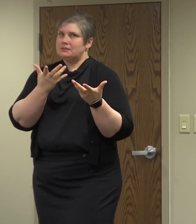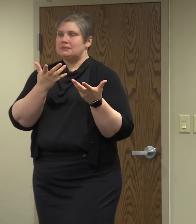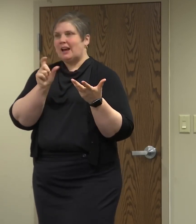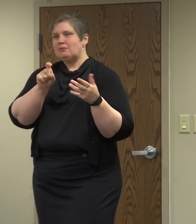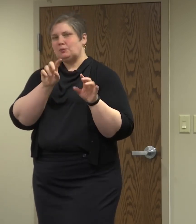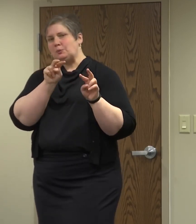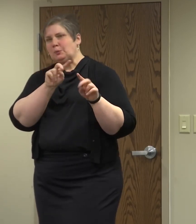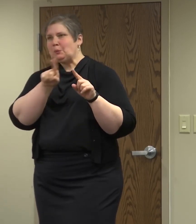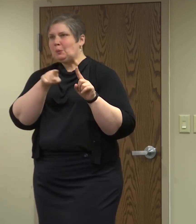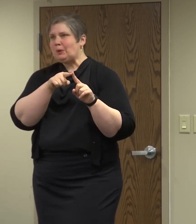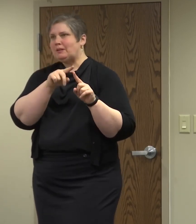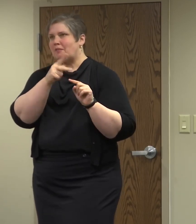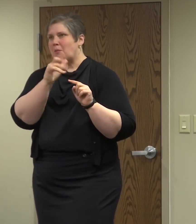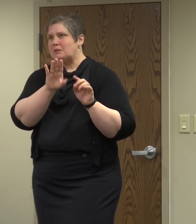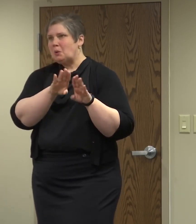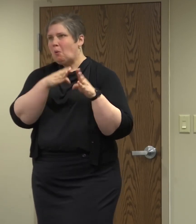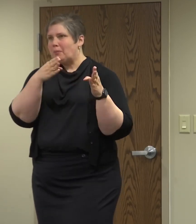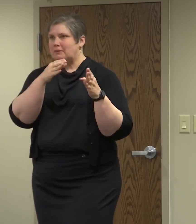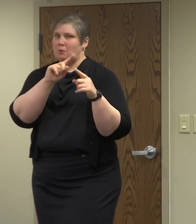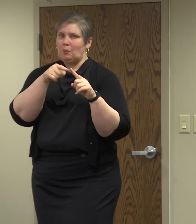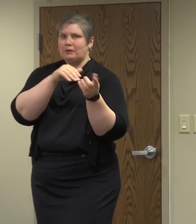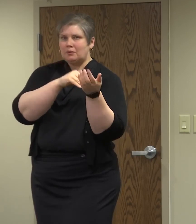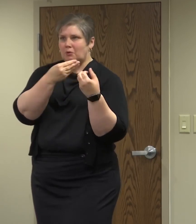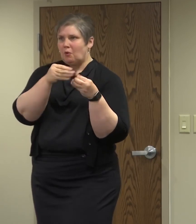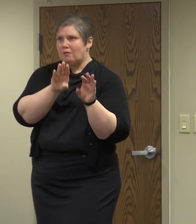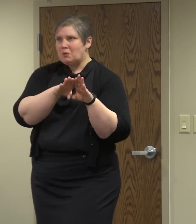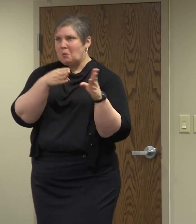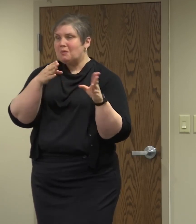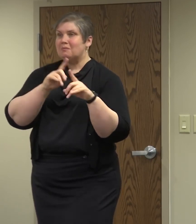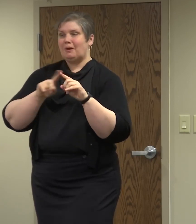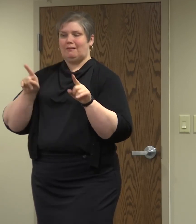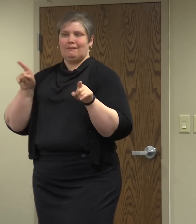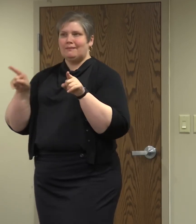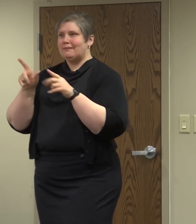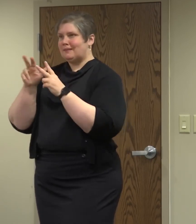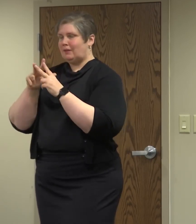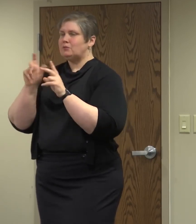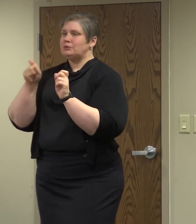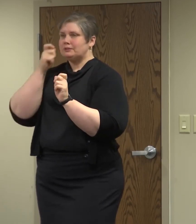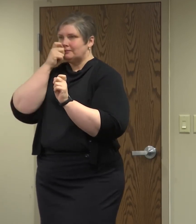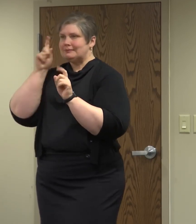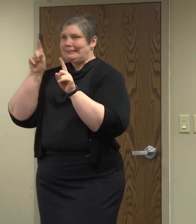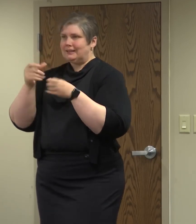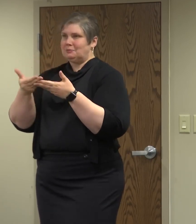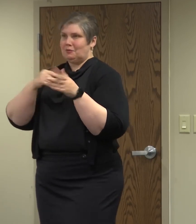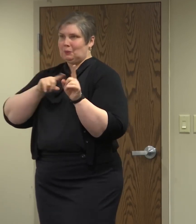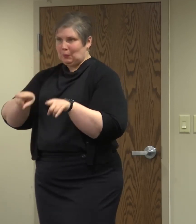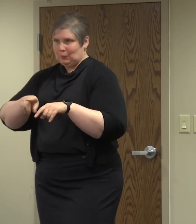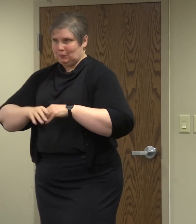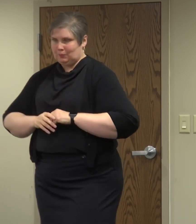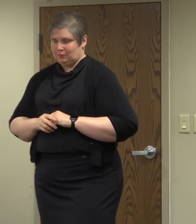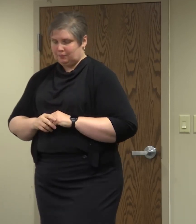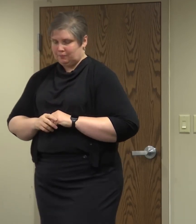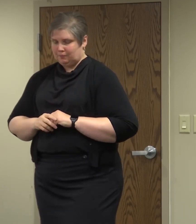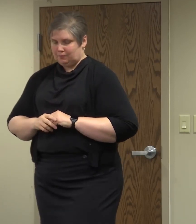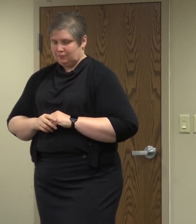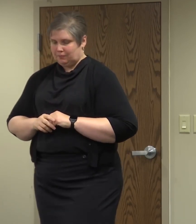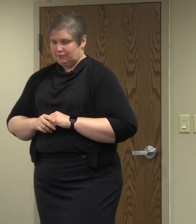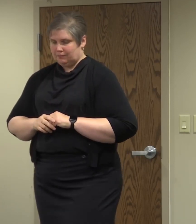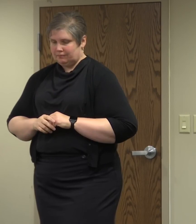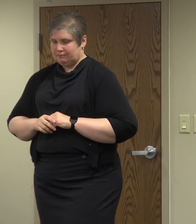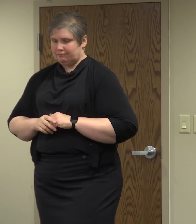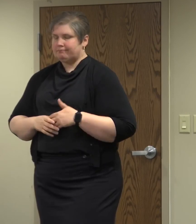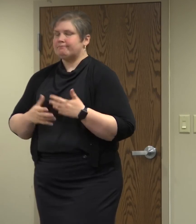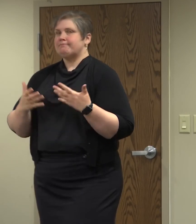individual, consider testing before you go to your holiday gathering. But we do want you to enjoy the traditional celebrations of our